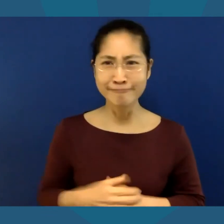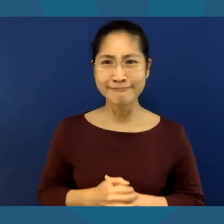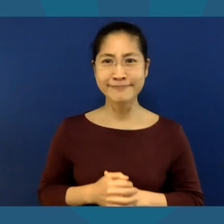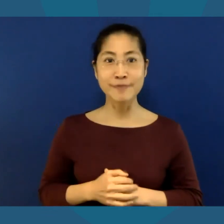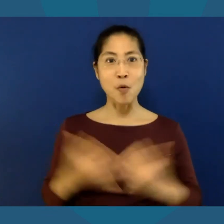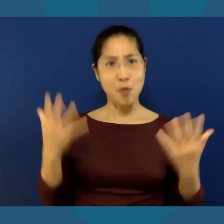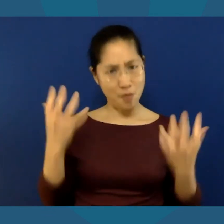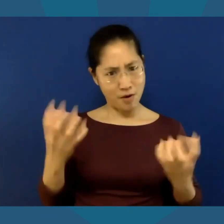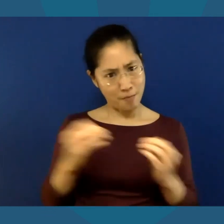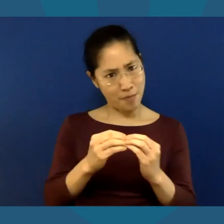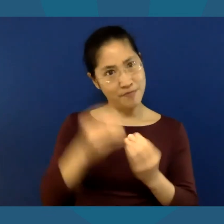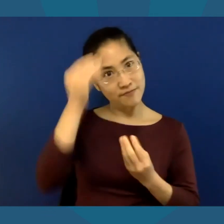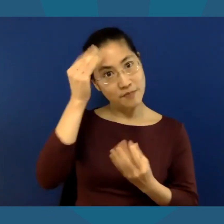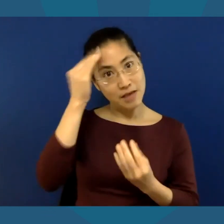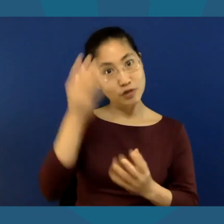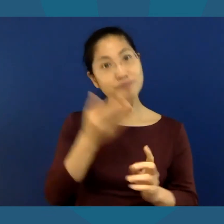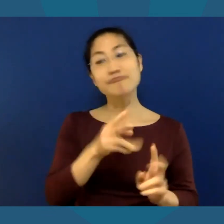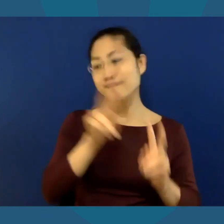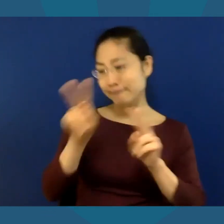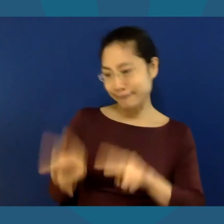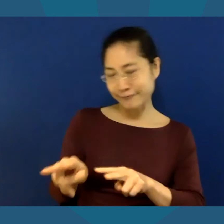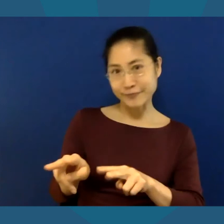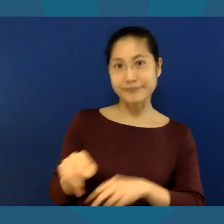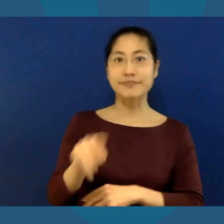More information available at